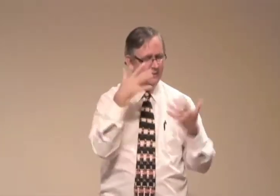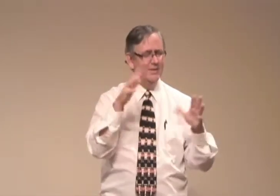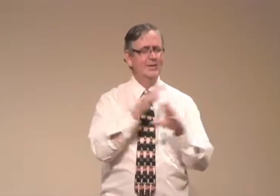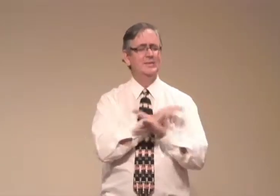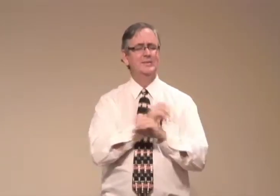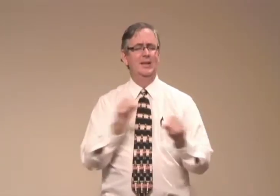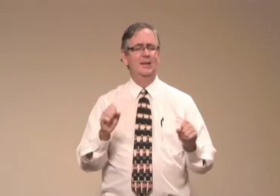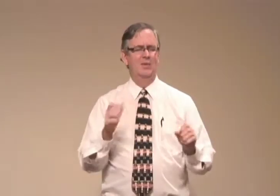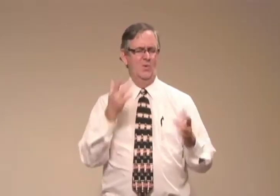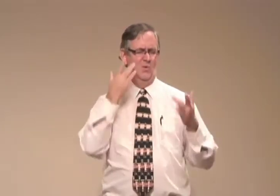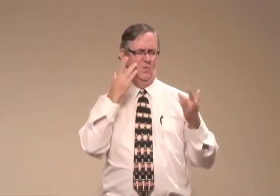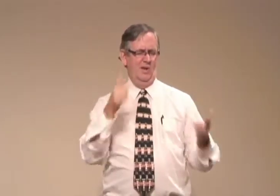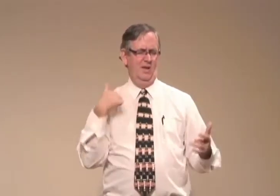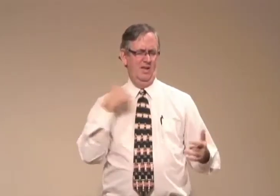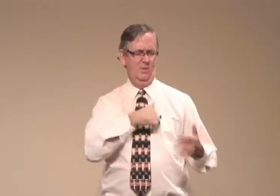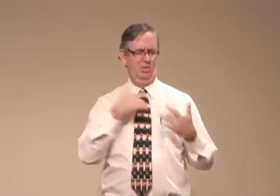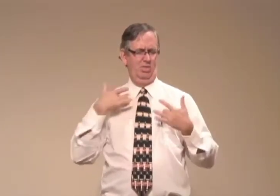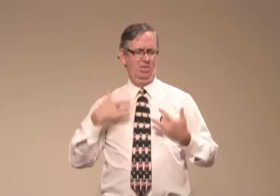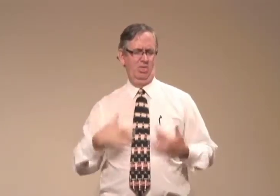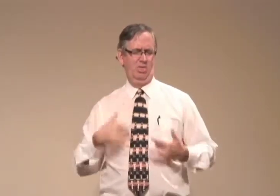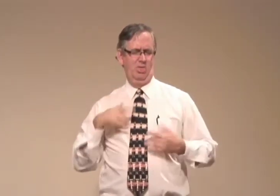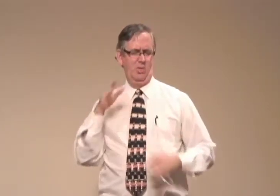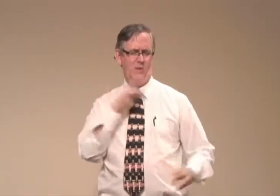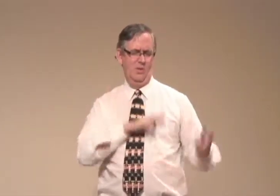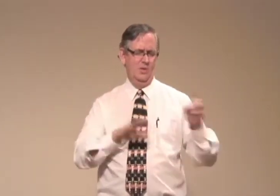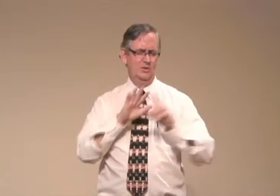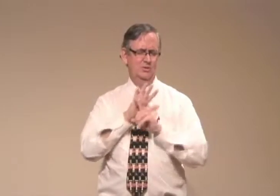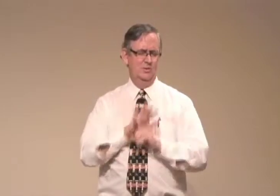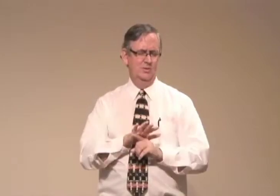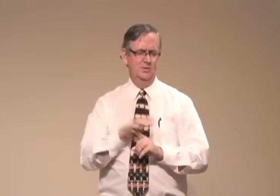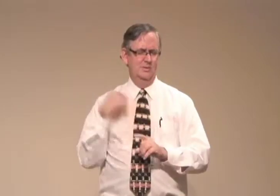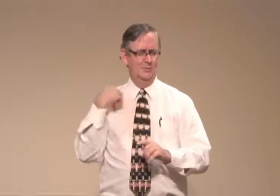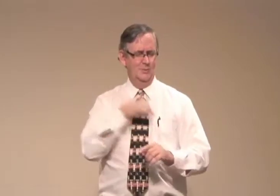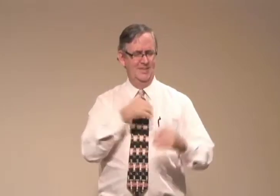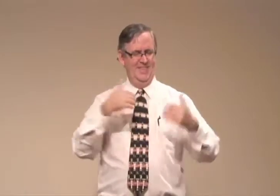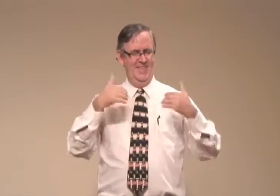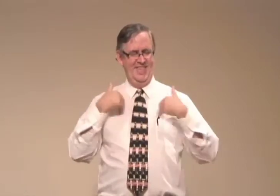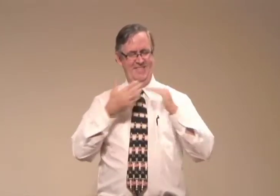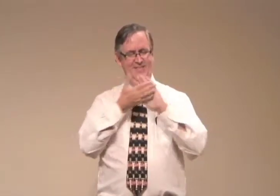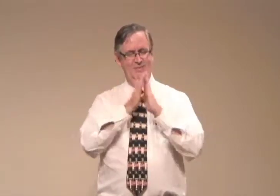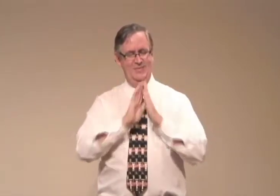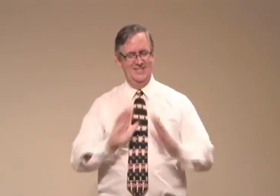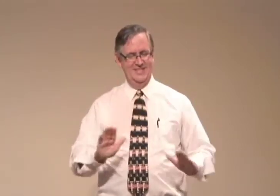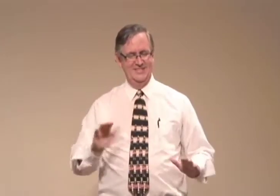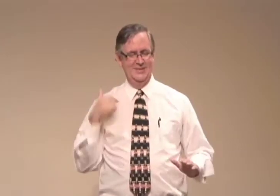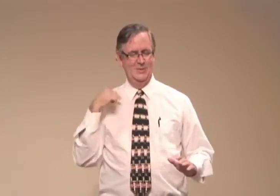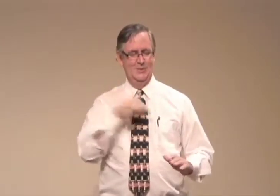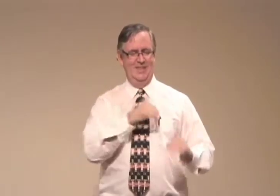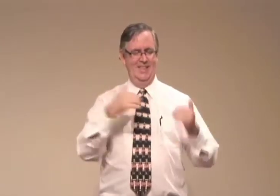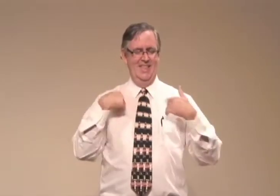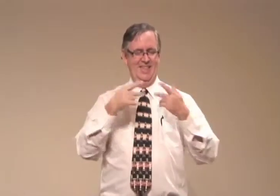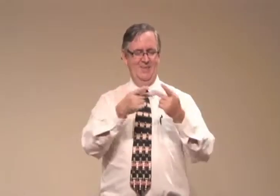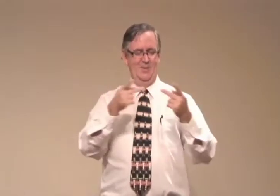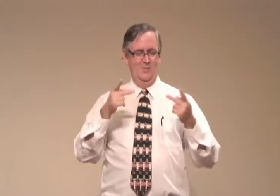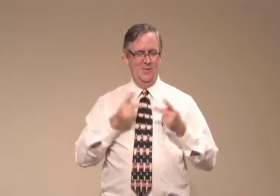path to heaven Lord for those of us who are saved we have no reason to be discouraged Lord give us peace